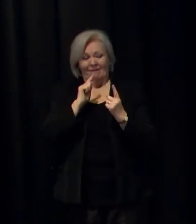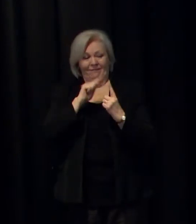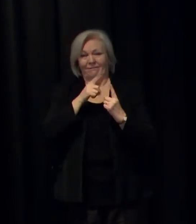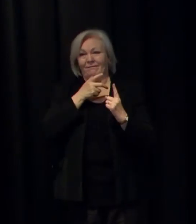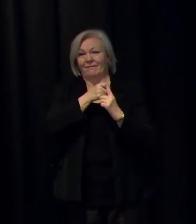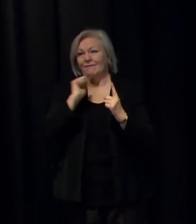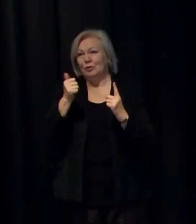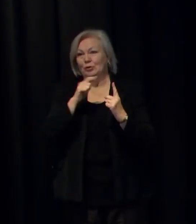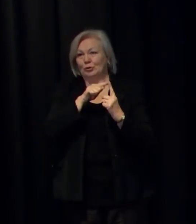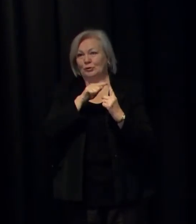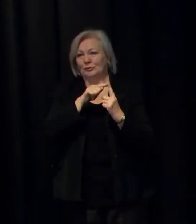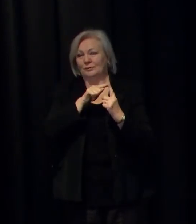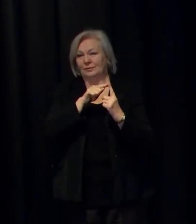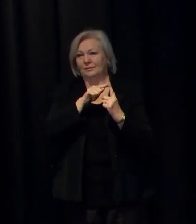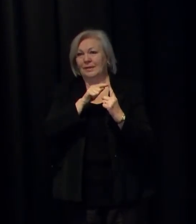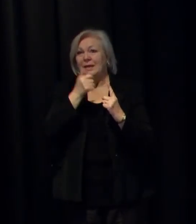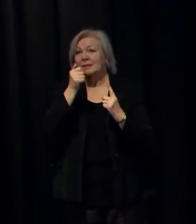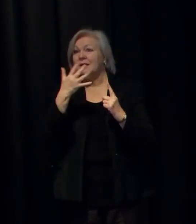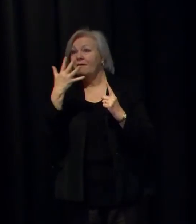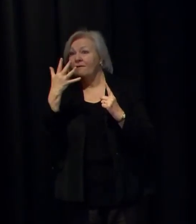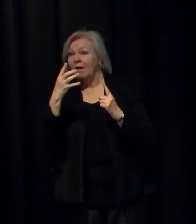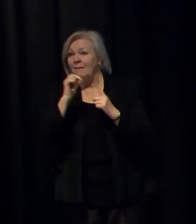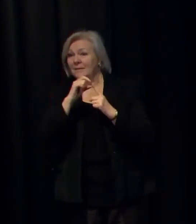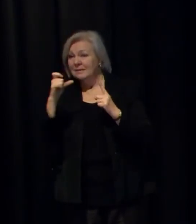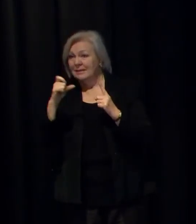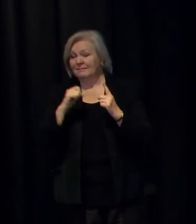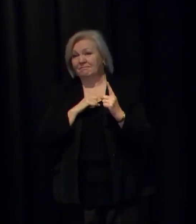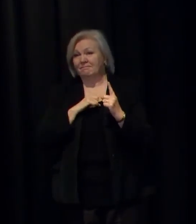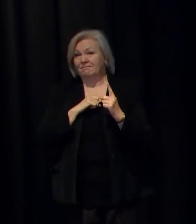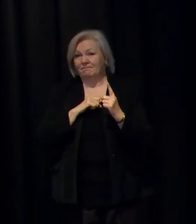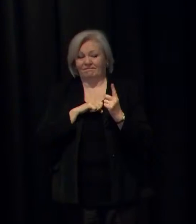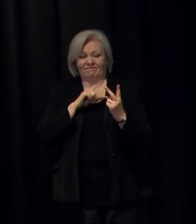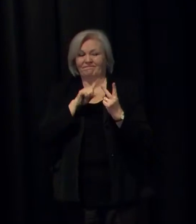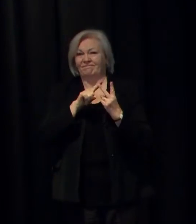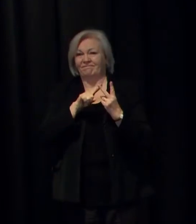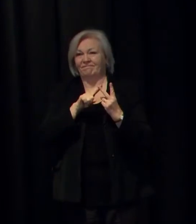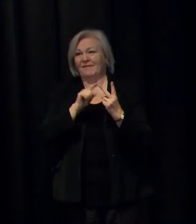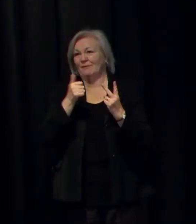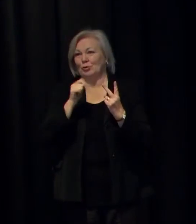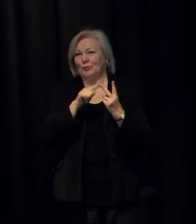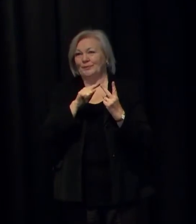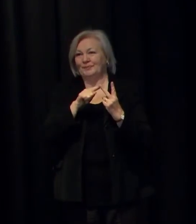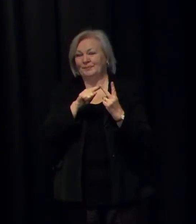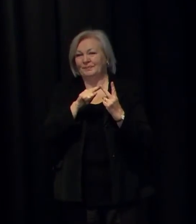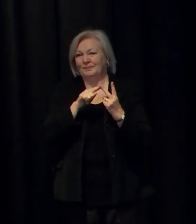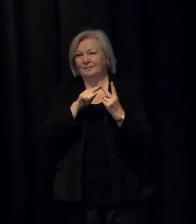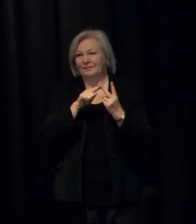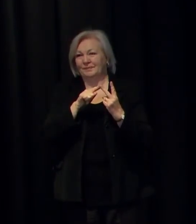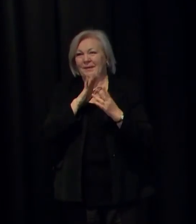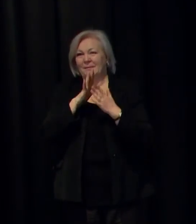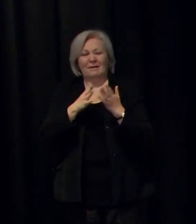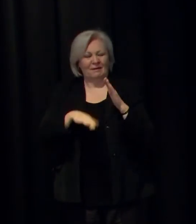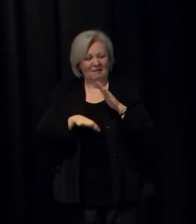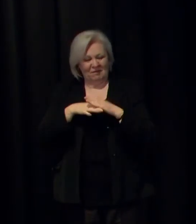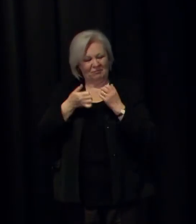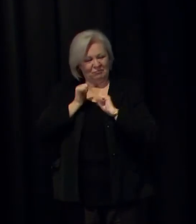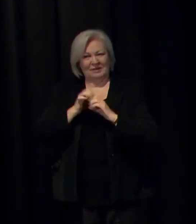vaccine, and some 65.5% have a second dose and are fully